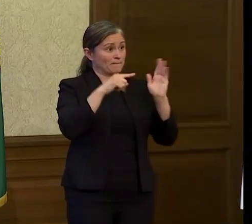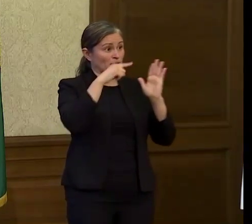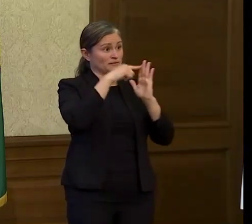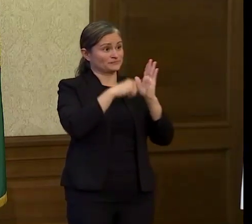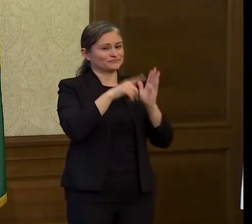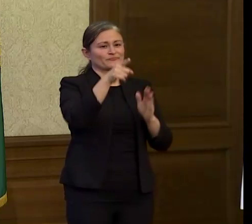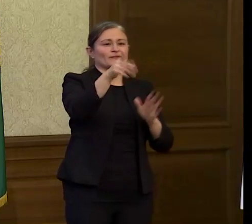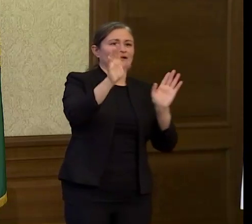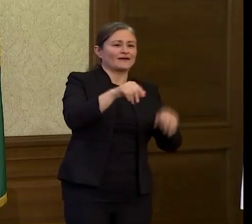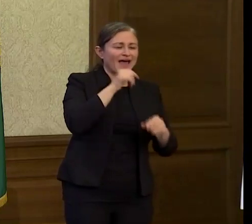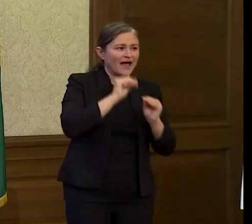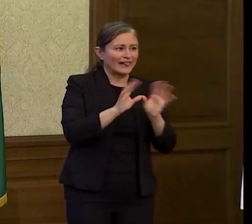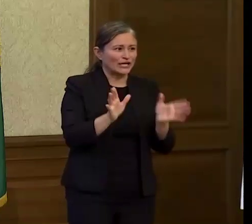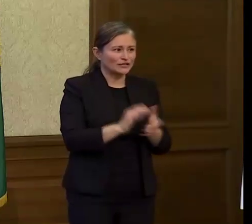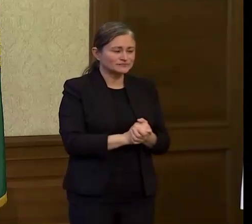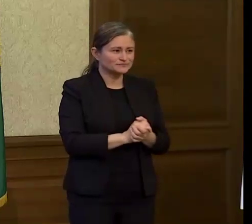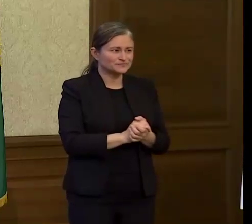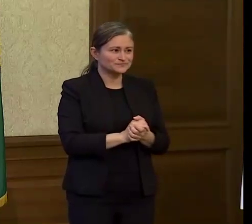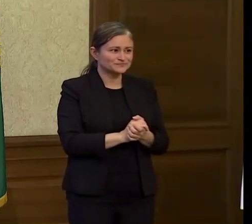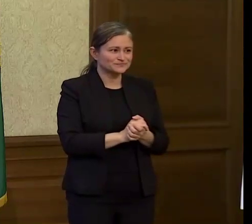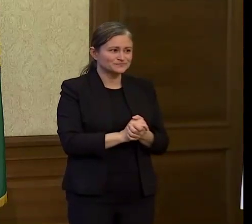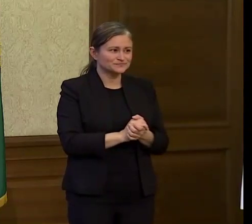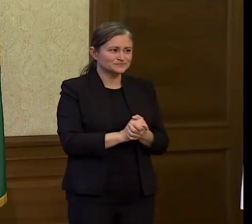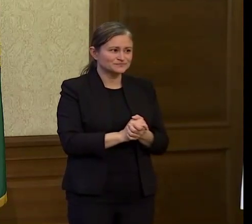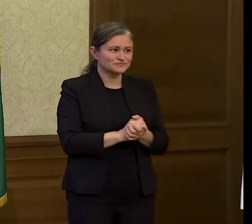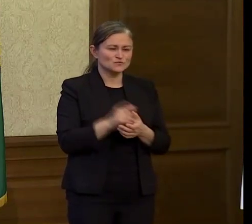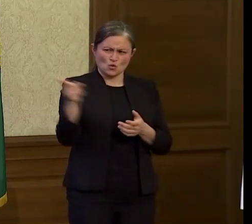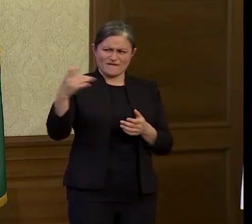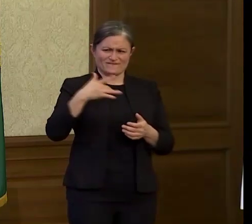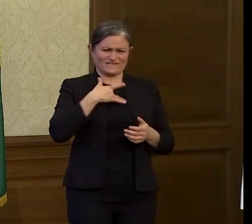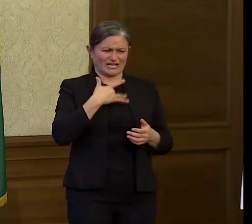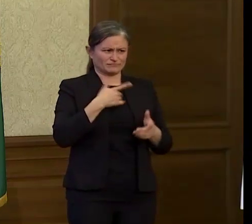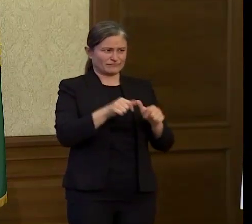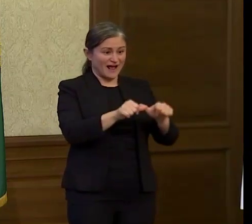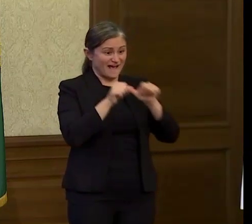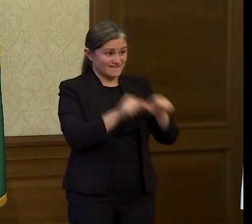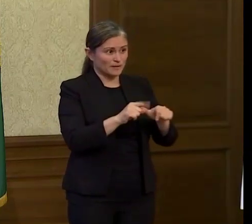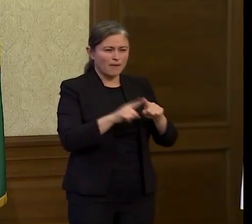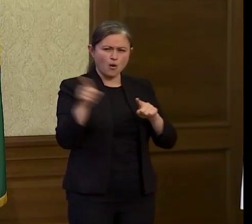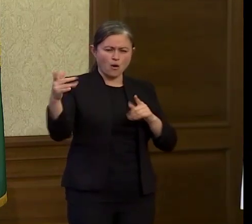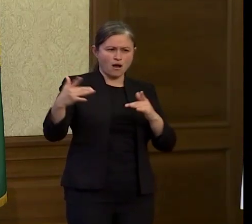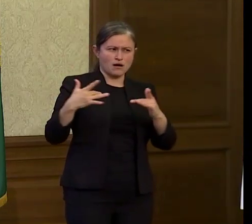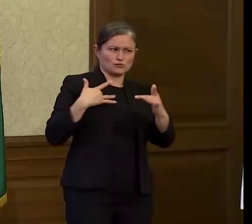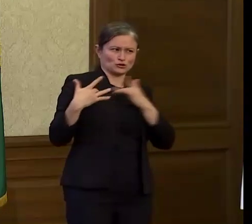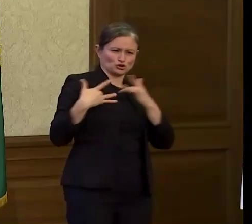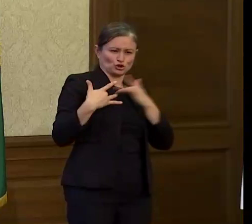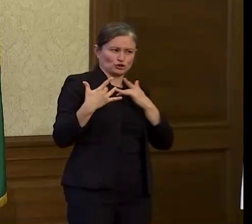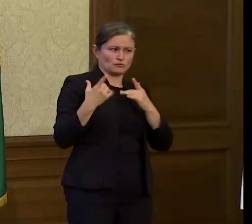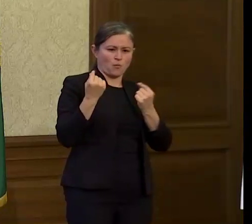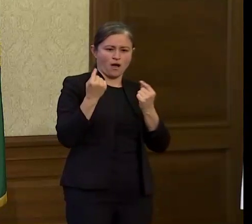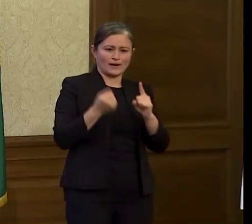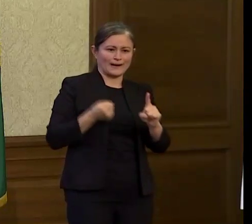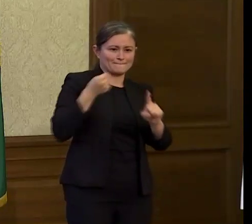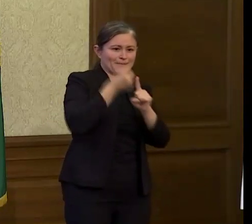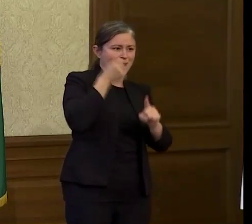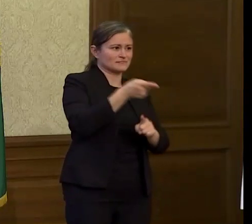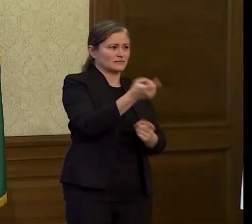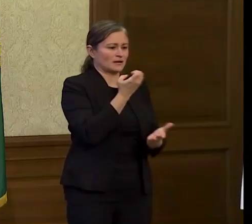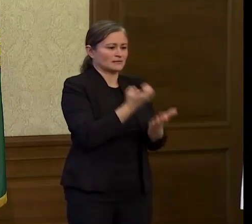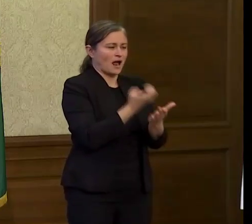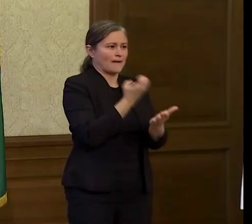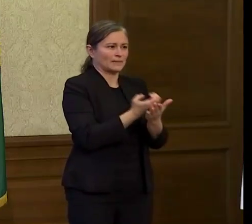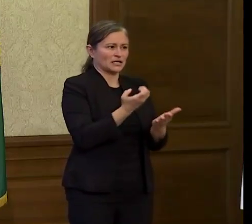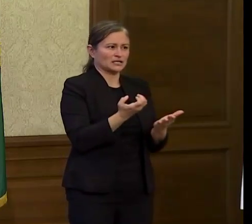the long-term effort, but what are your concerns about potential long-term impacts to the economy with these business